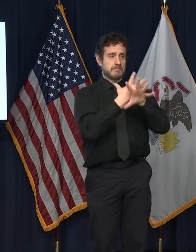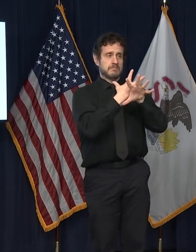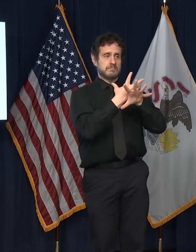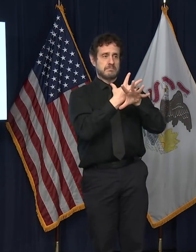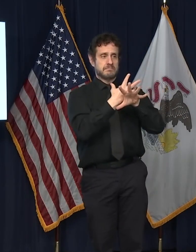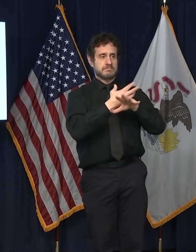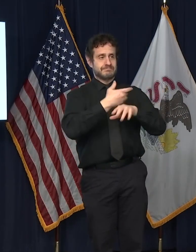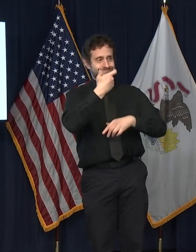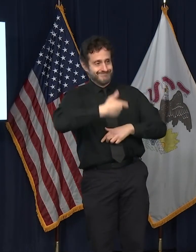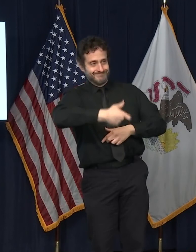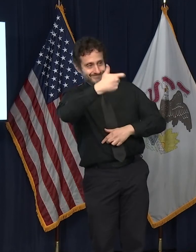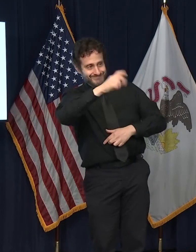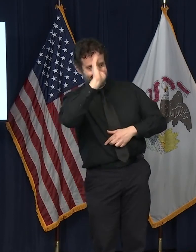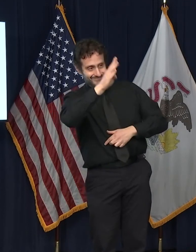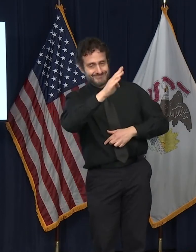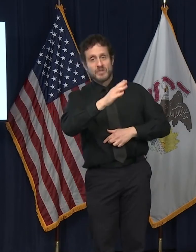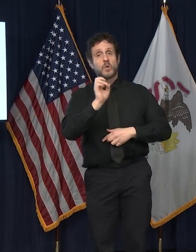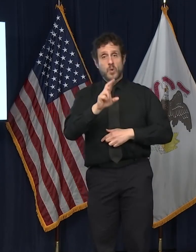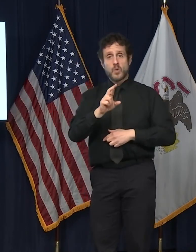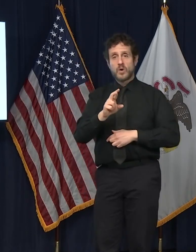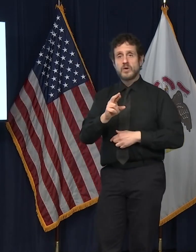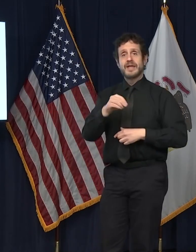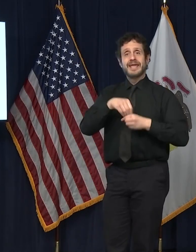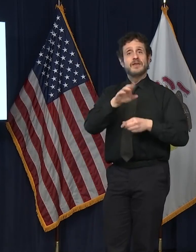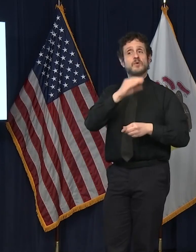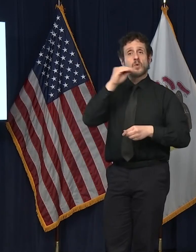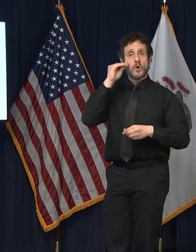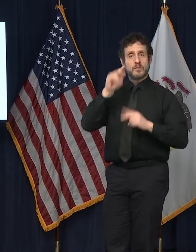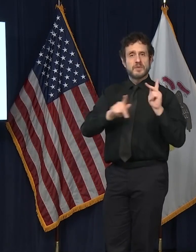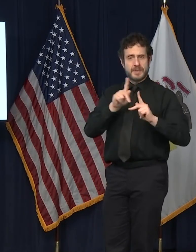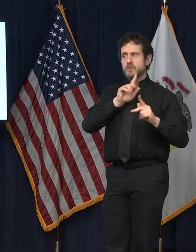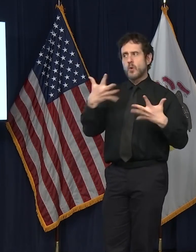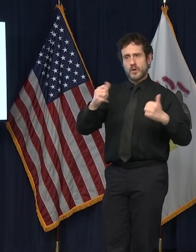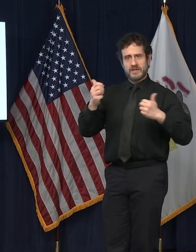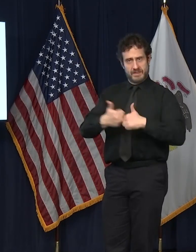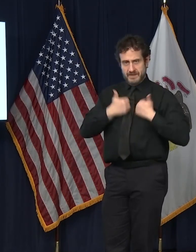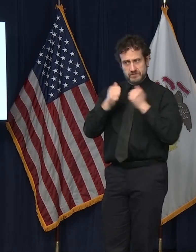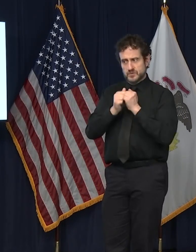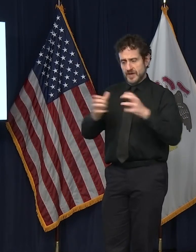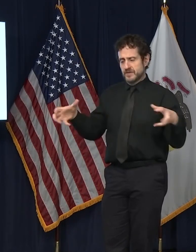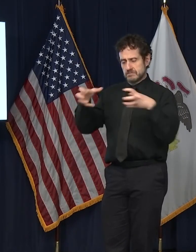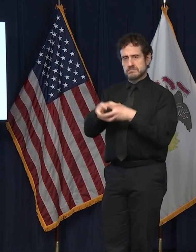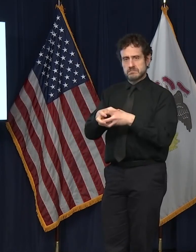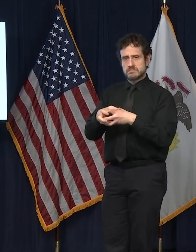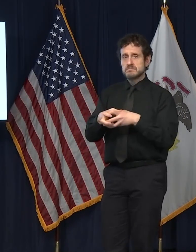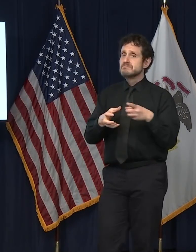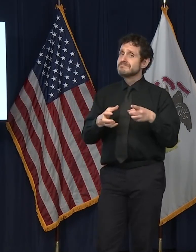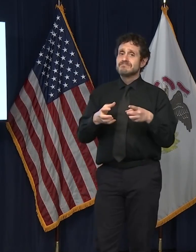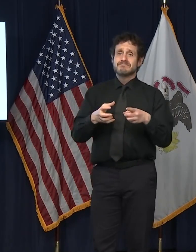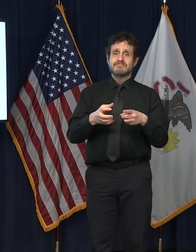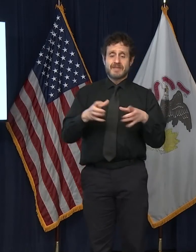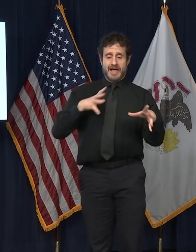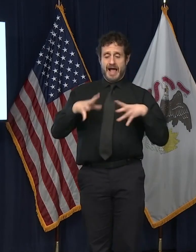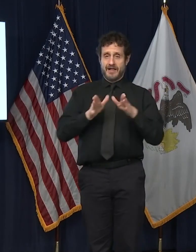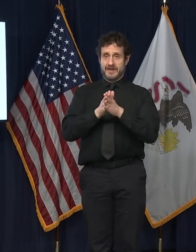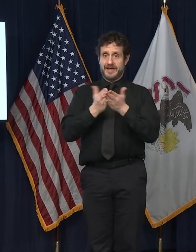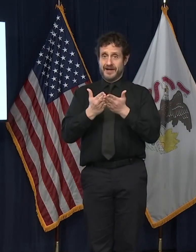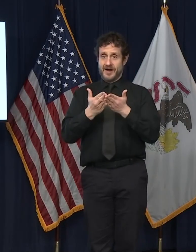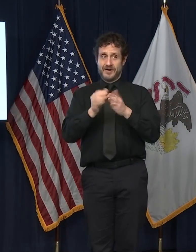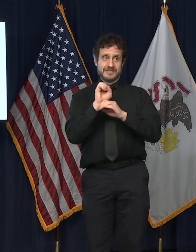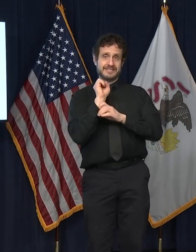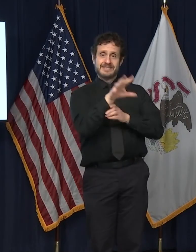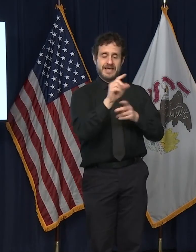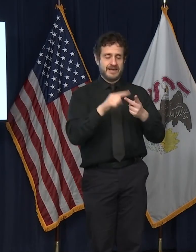person with the people that you live with. Send holiday cards, drop off gifts, do caroling